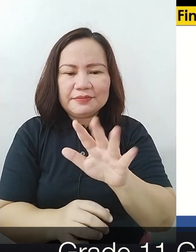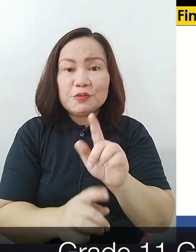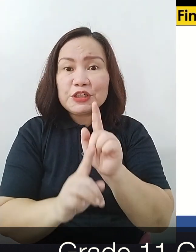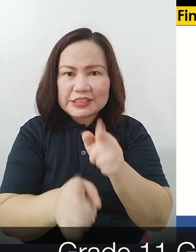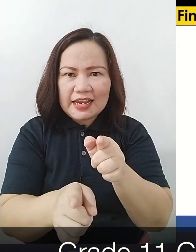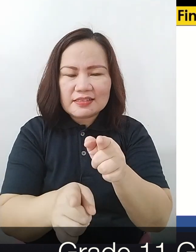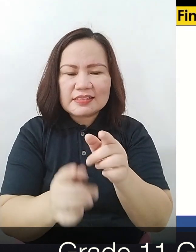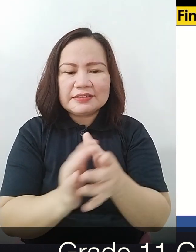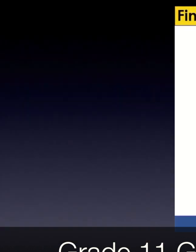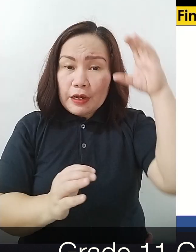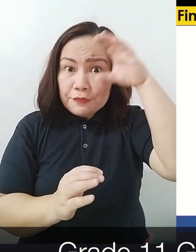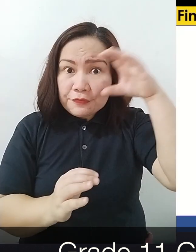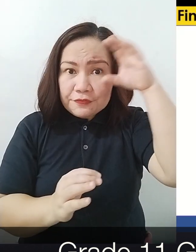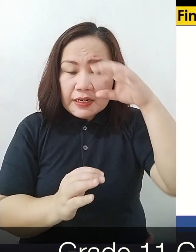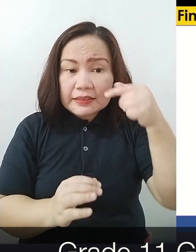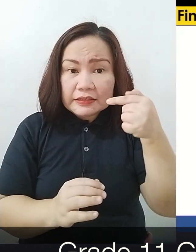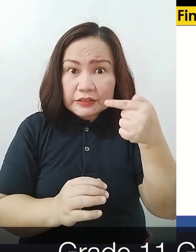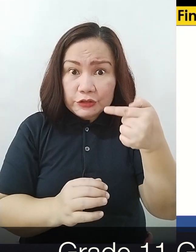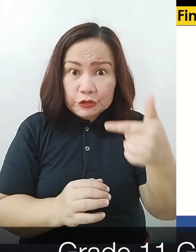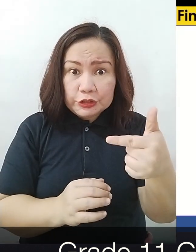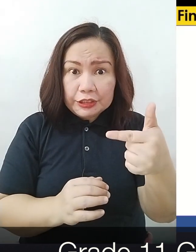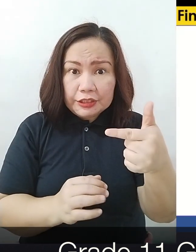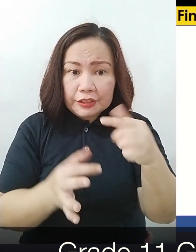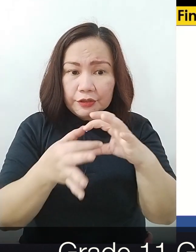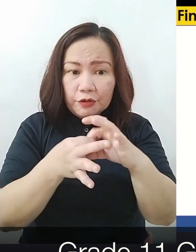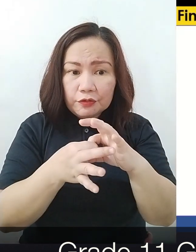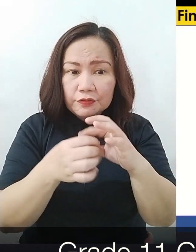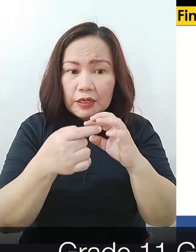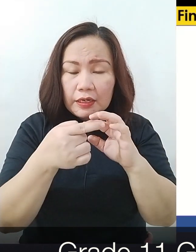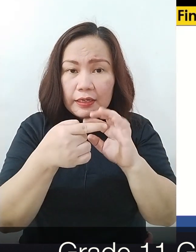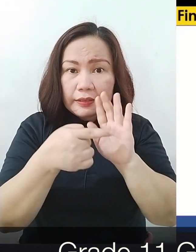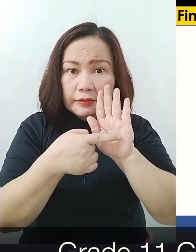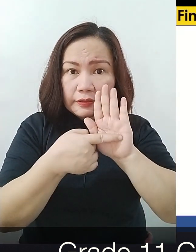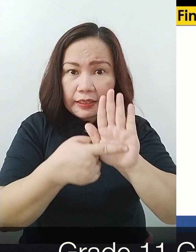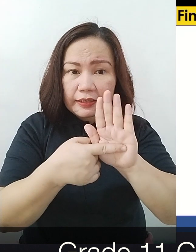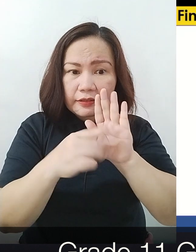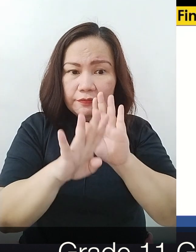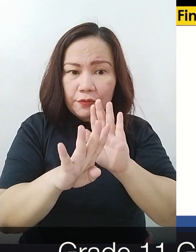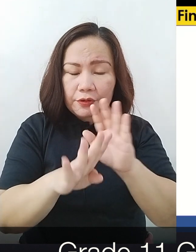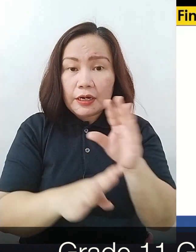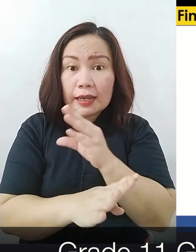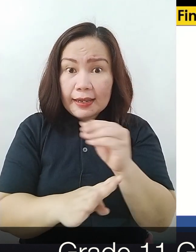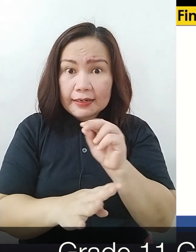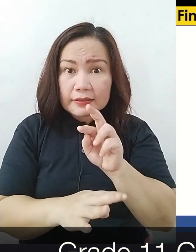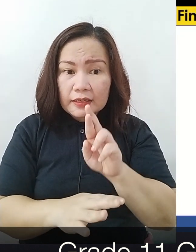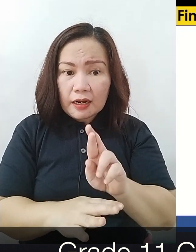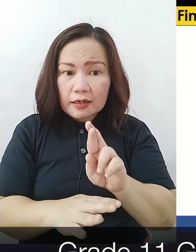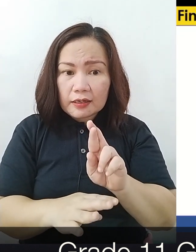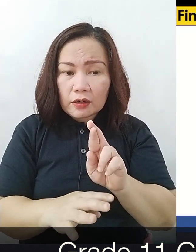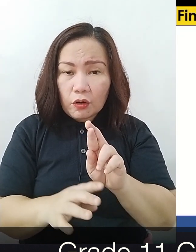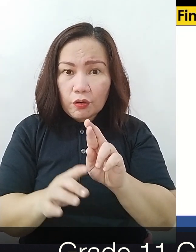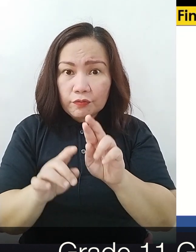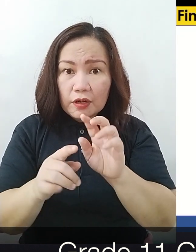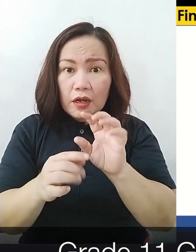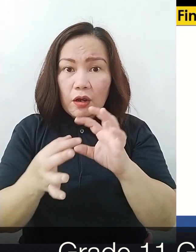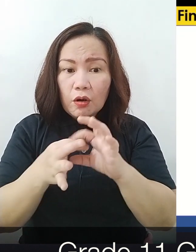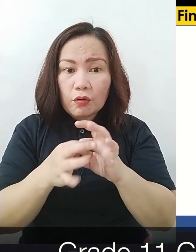Find g of negative 4 and r of positive 1 where g and r is defined